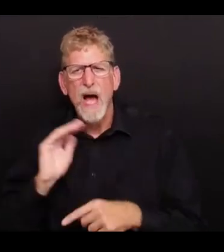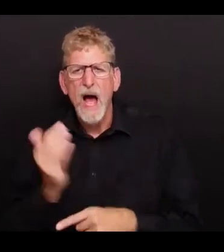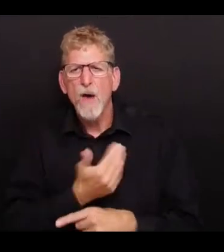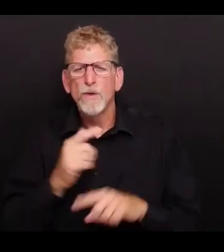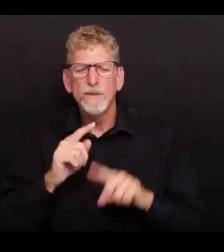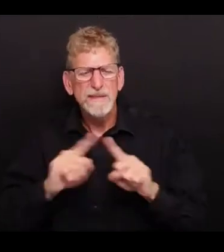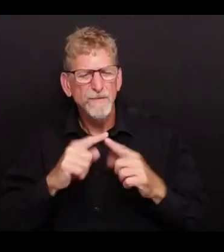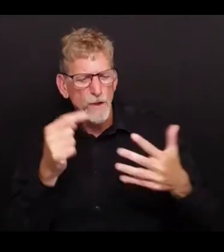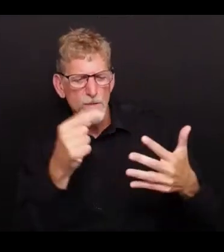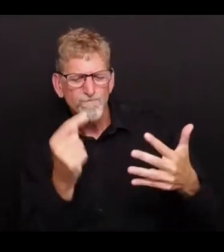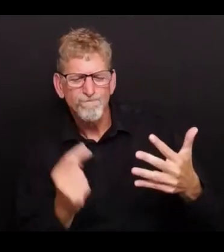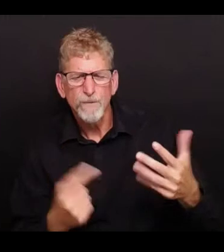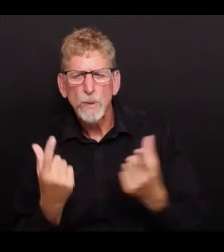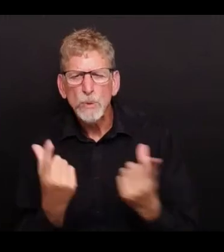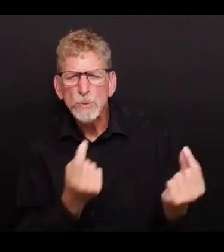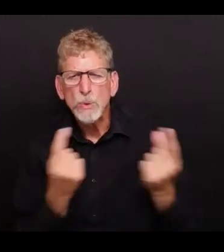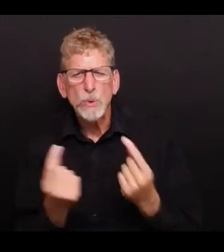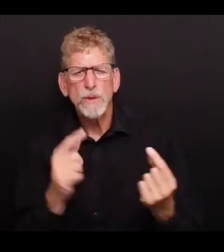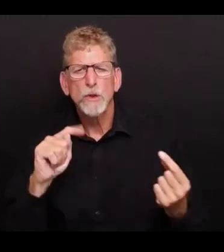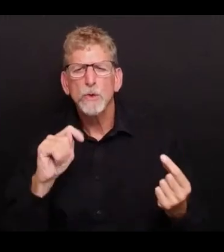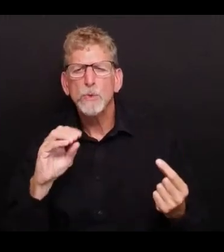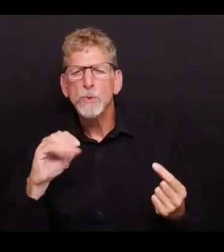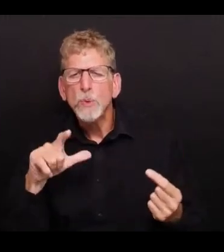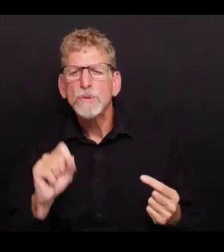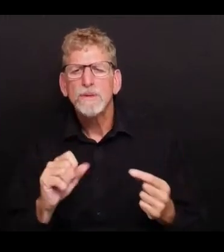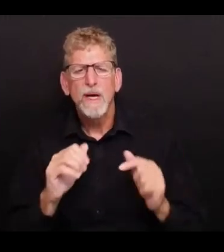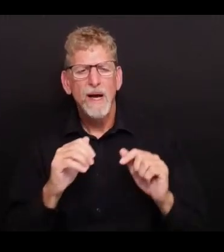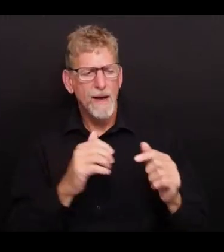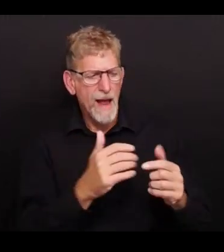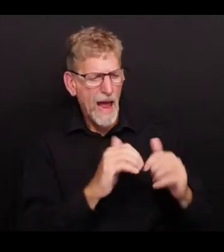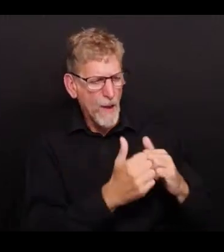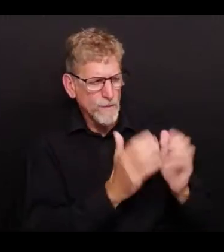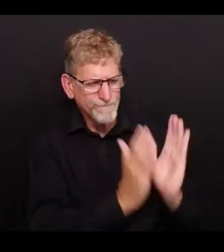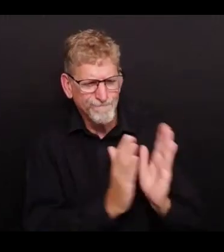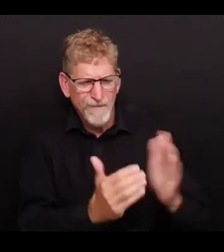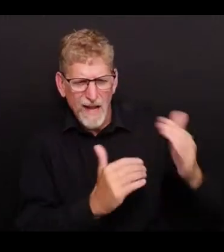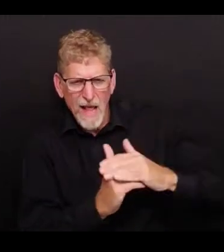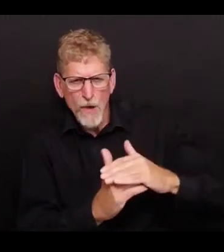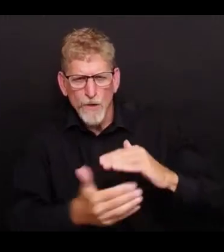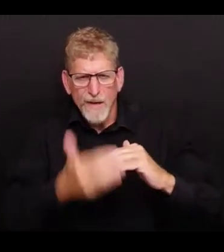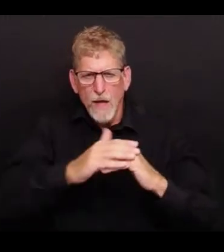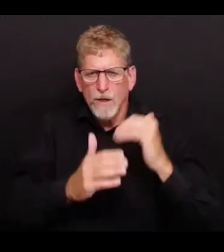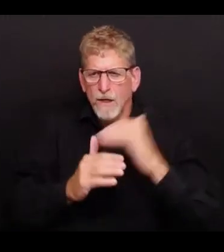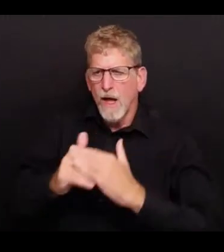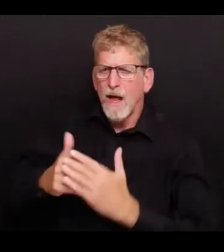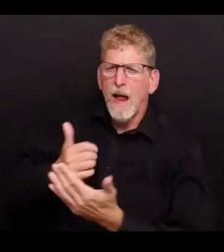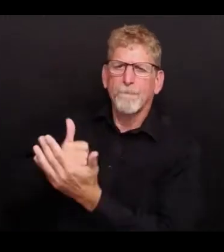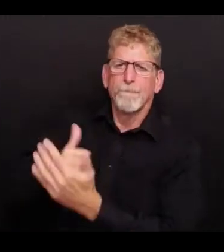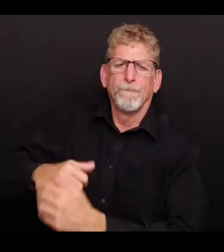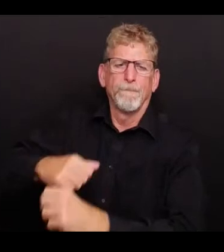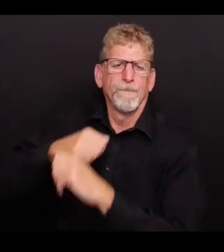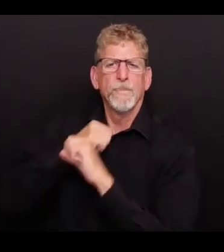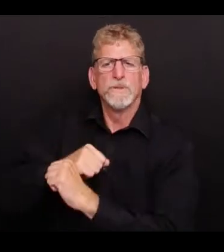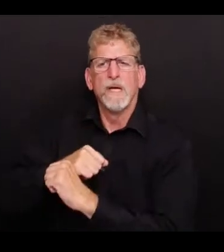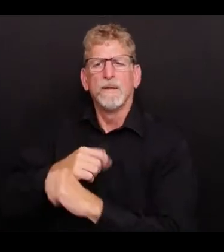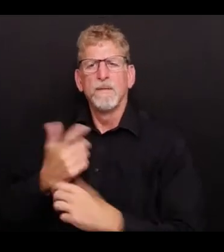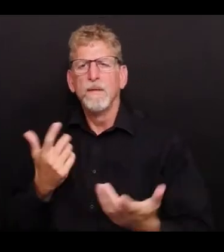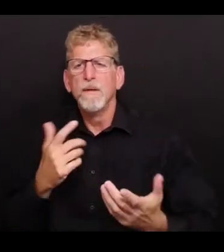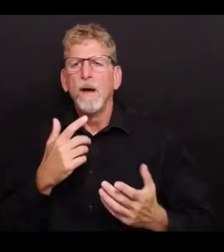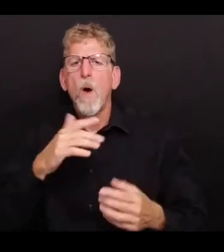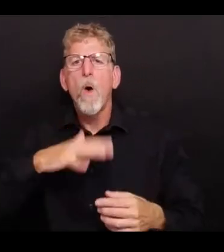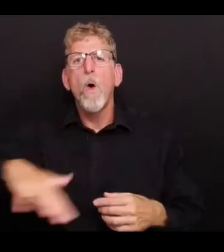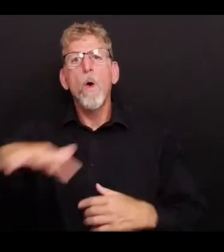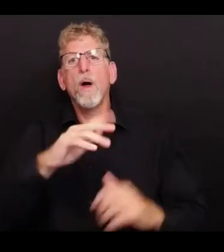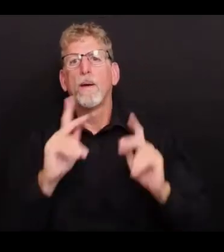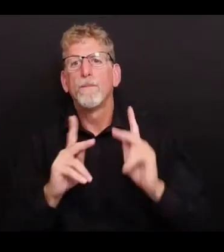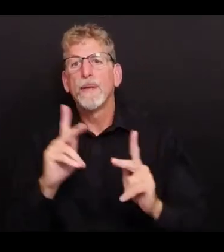that layered prevention approach that we've talked about often, including that all people ages 12 years and older should get